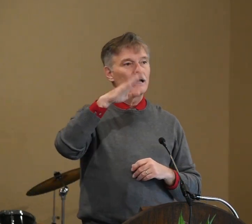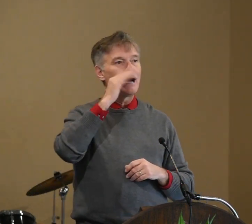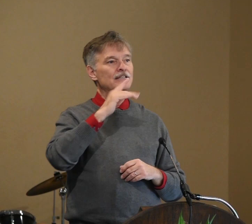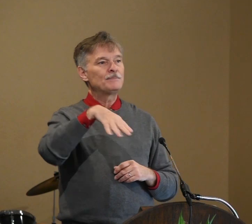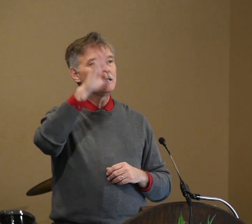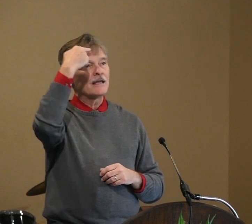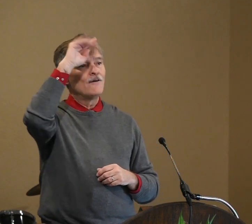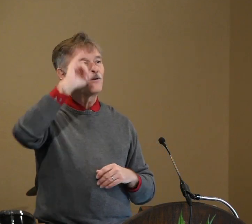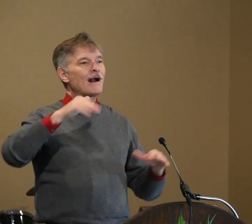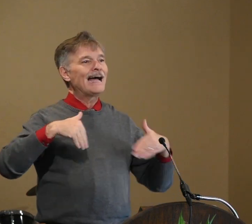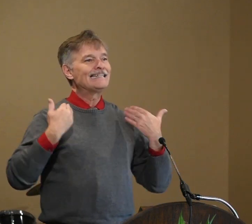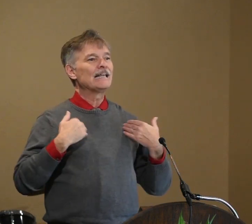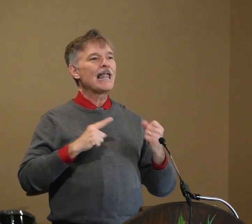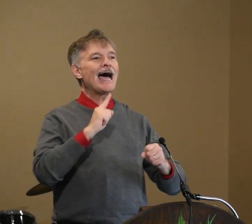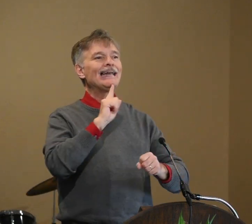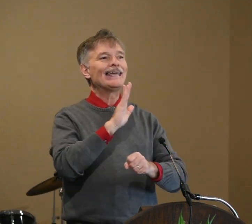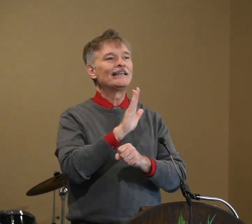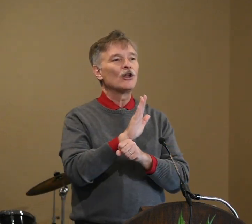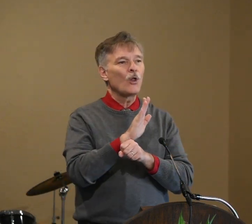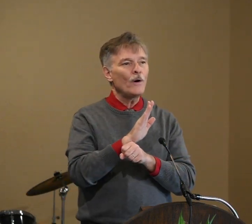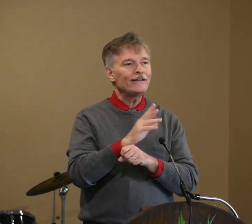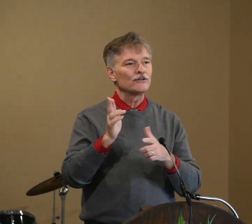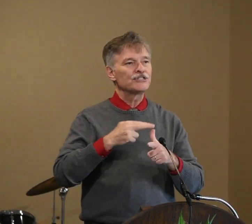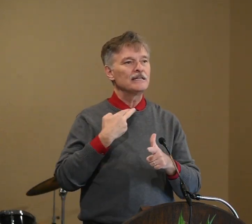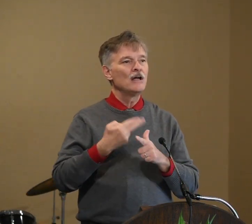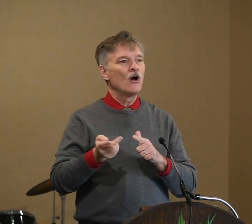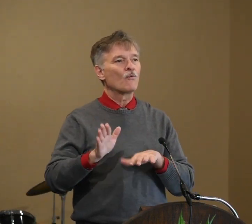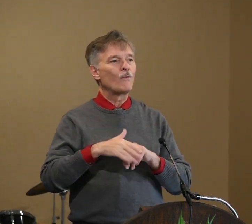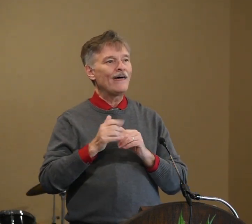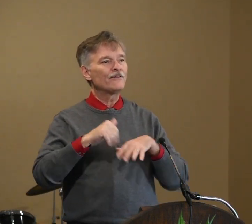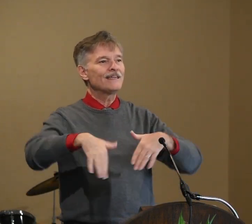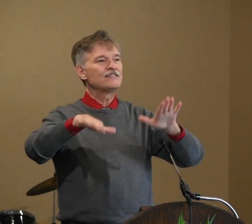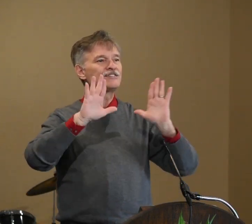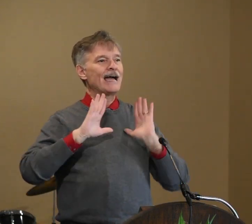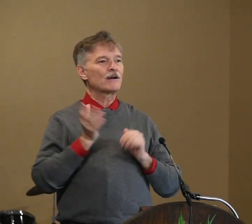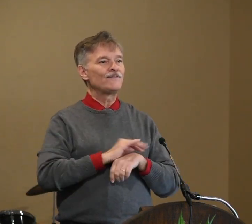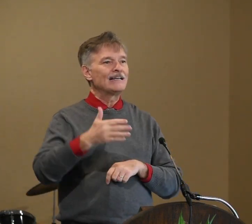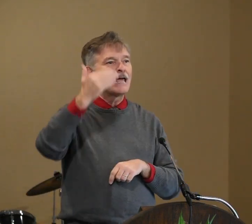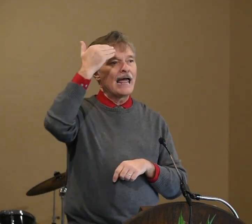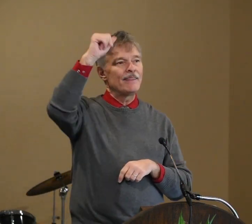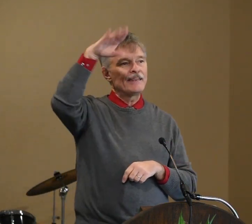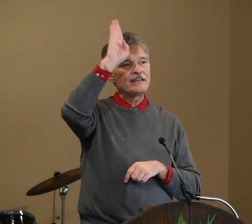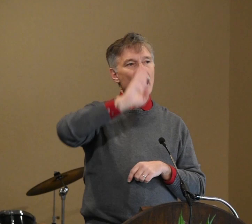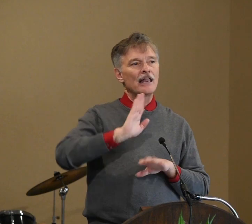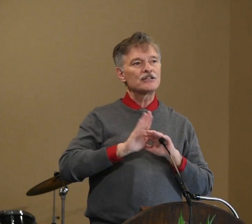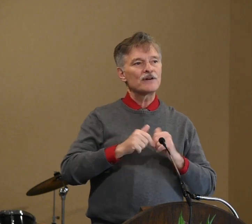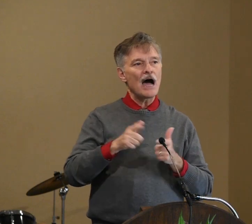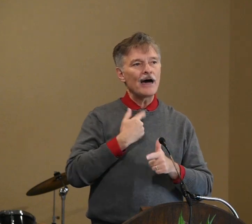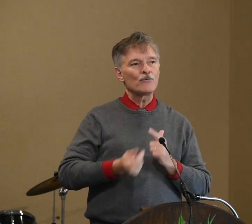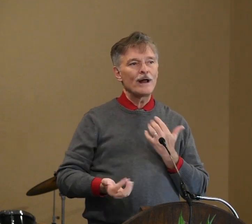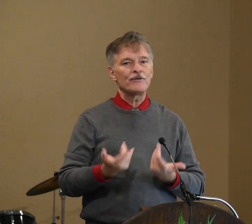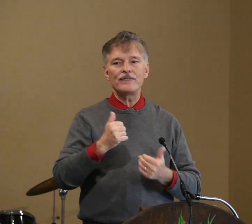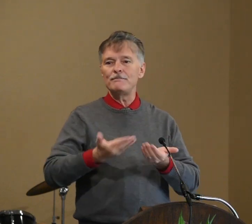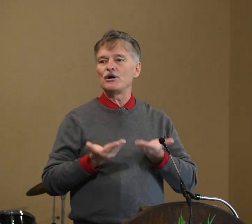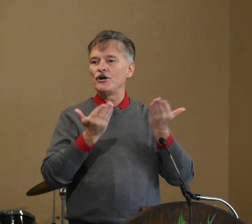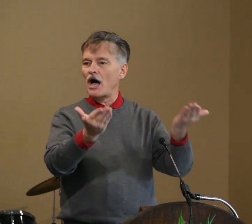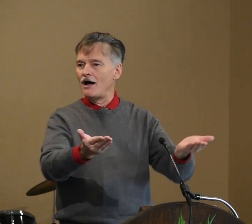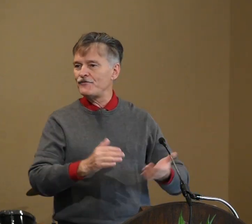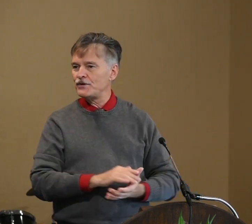God is speaking, "For I delight in loyalty rather than sacrifice, and in the knowledge of God rather than burnt